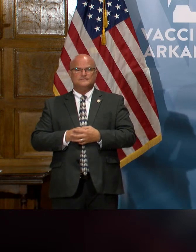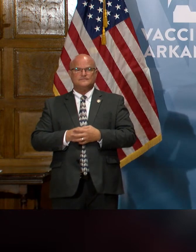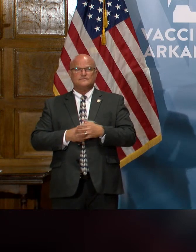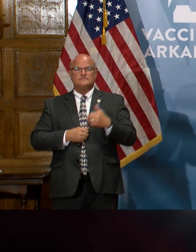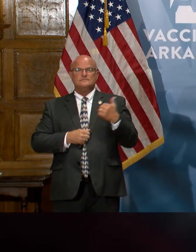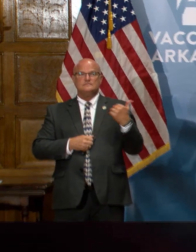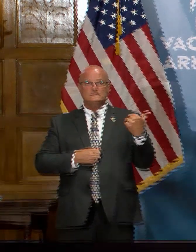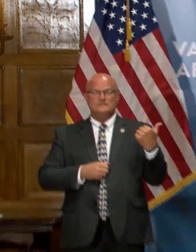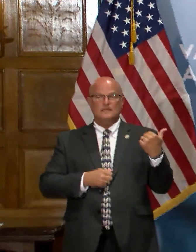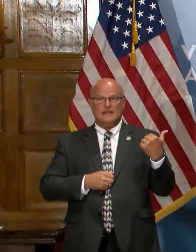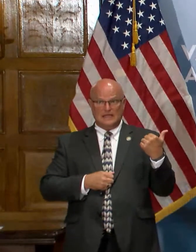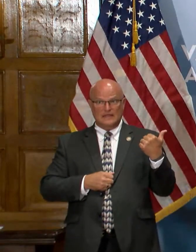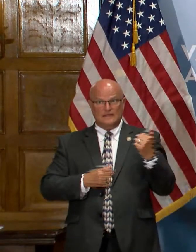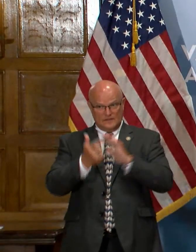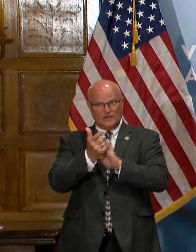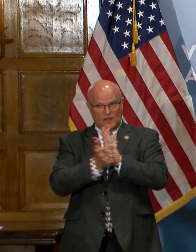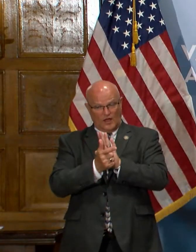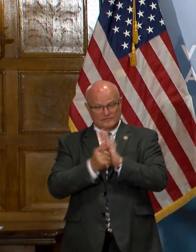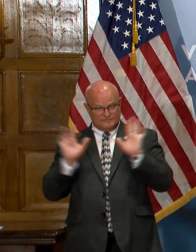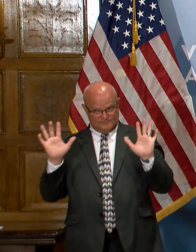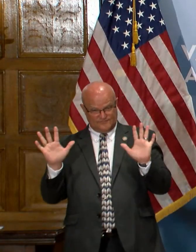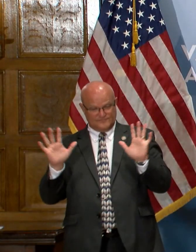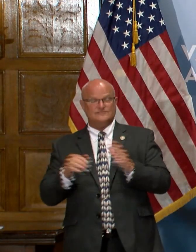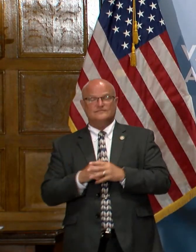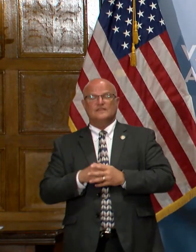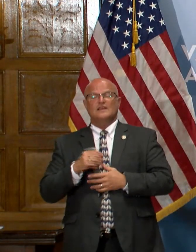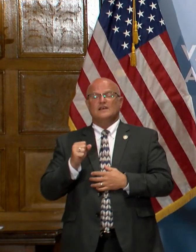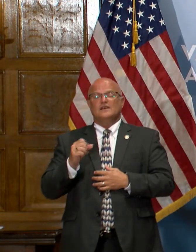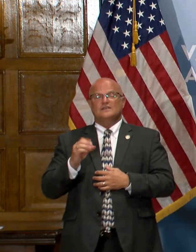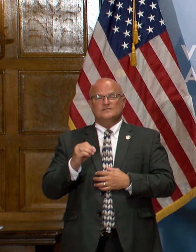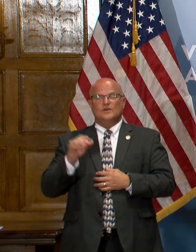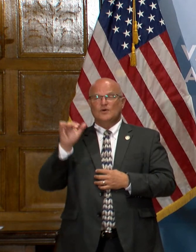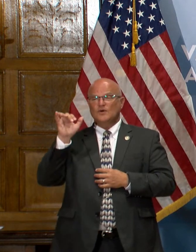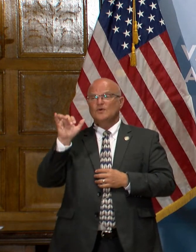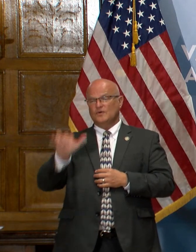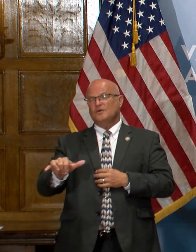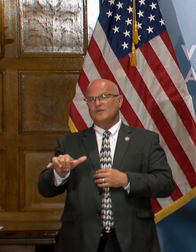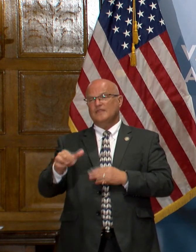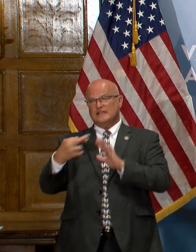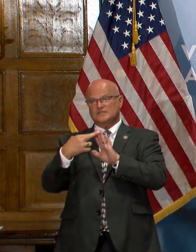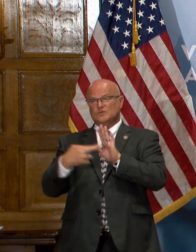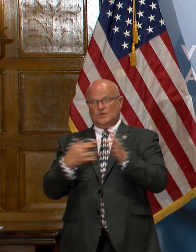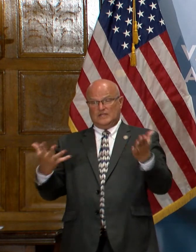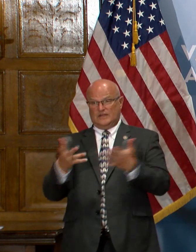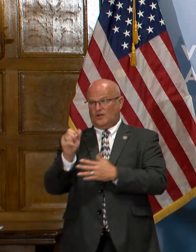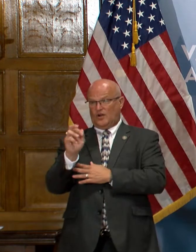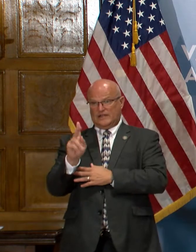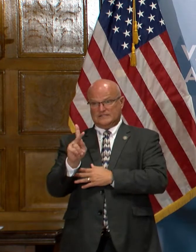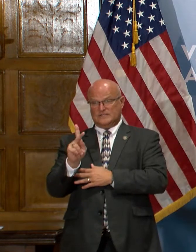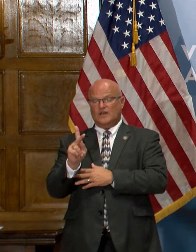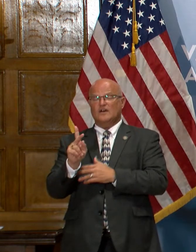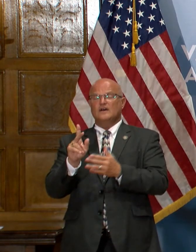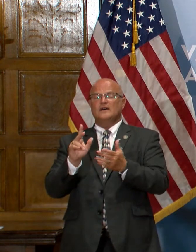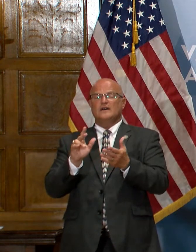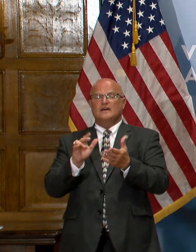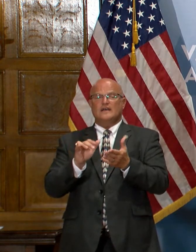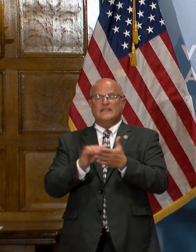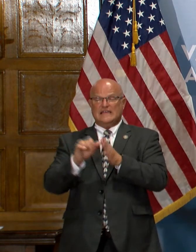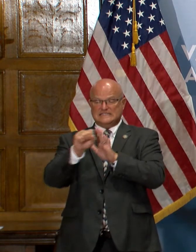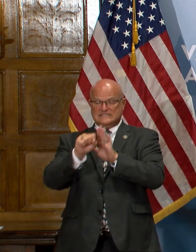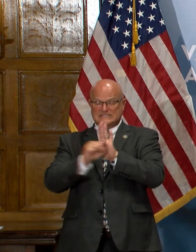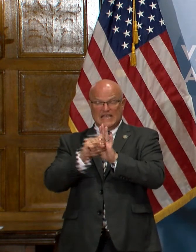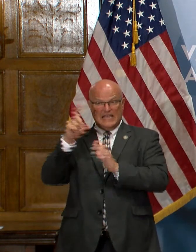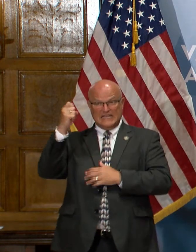Well, it is the law, first of all, and so that is the rule here in Arkansas that